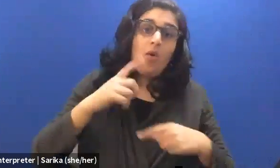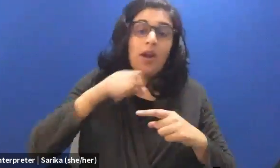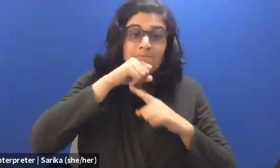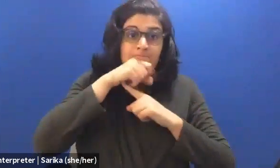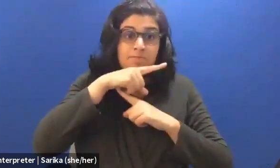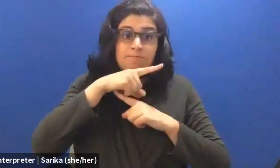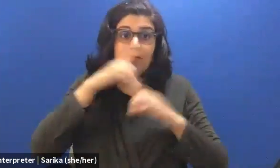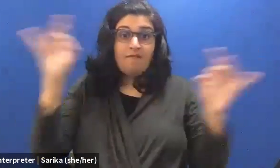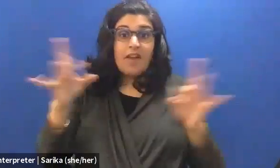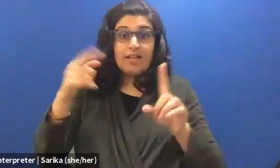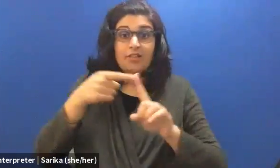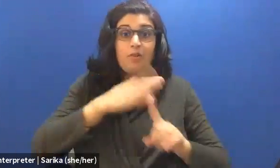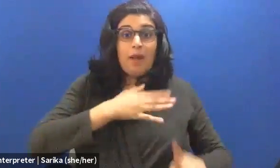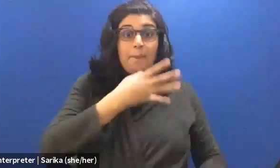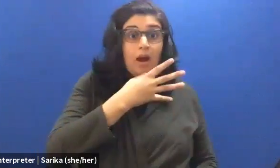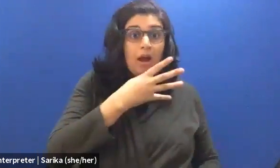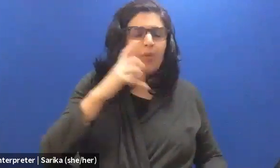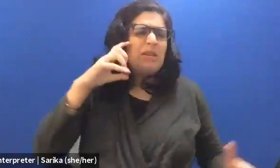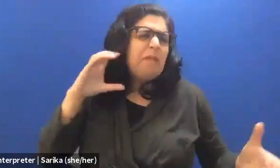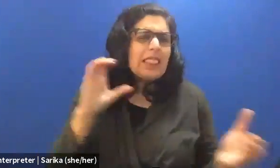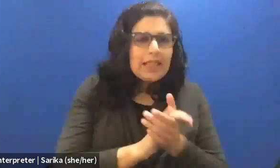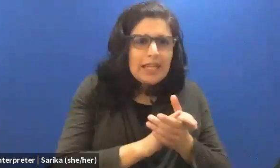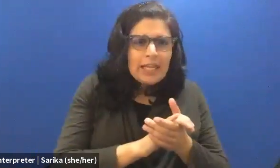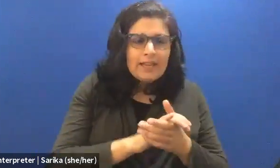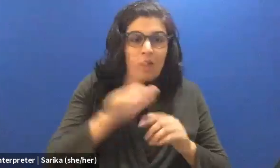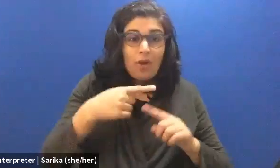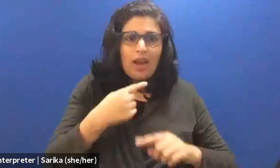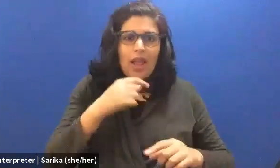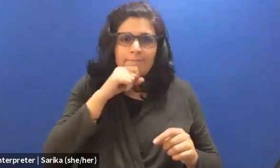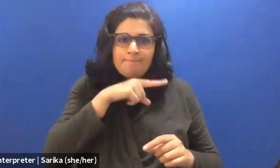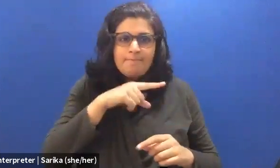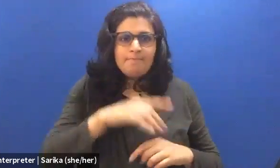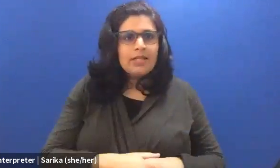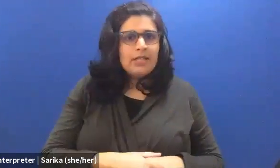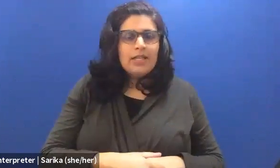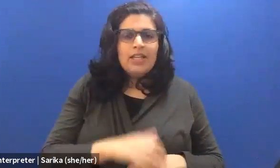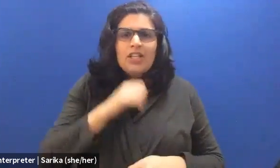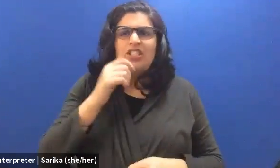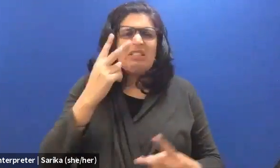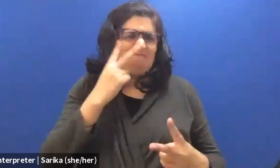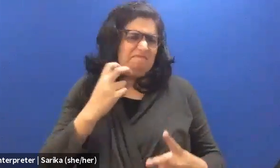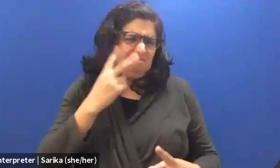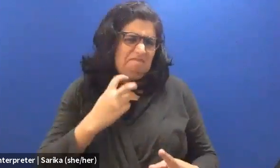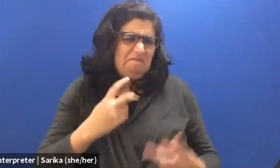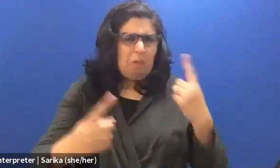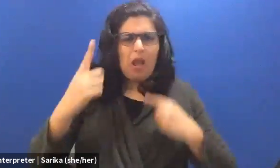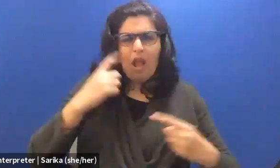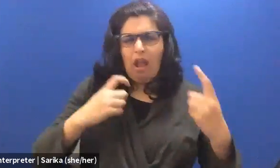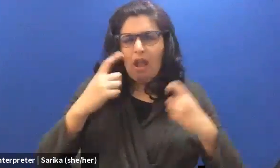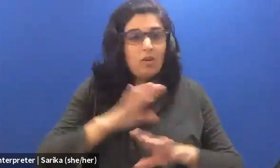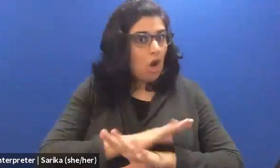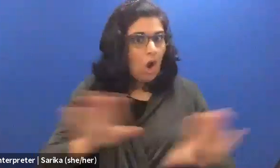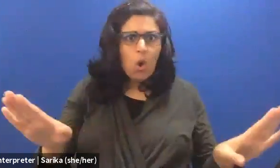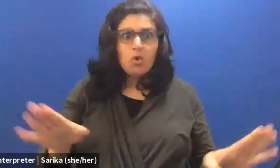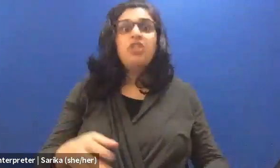violence to Mom, she believed me the second I uttered the words. She didn't question it. She didn't doubt it. She believed me. And I believe